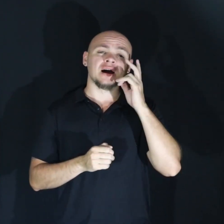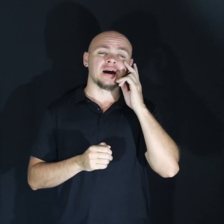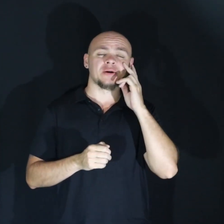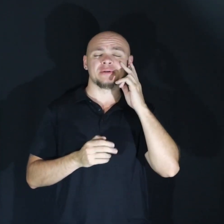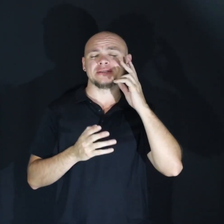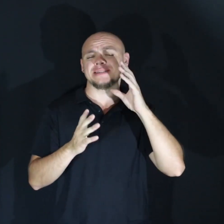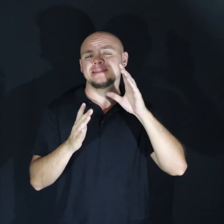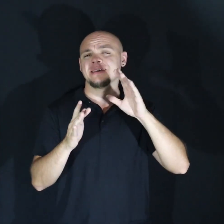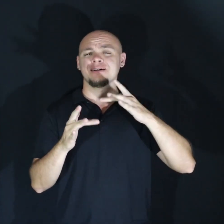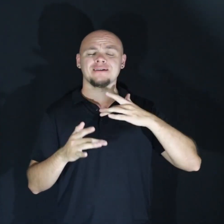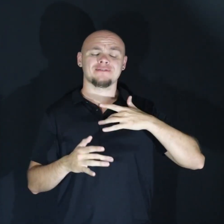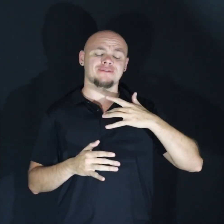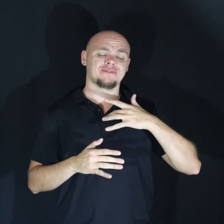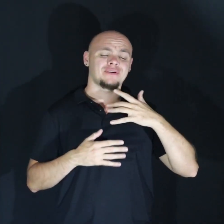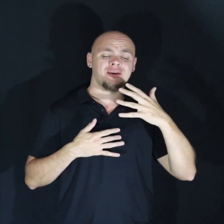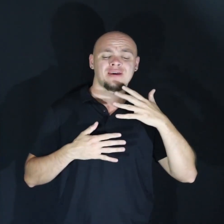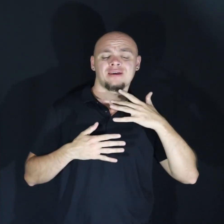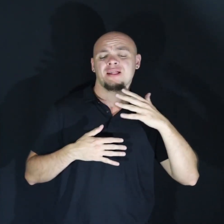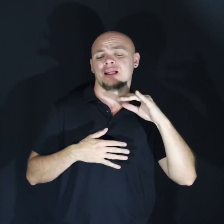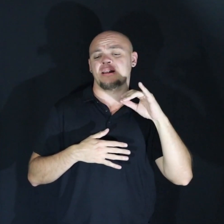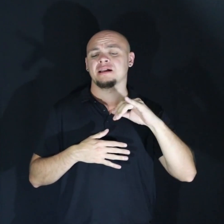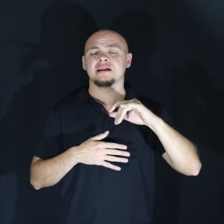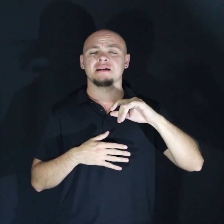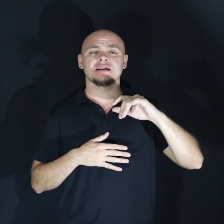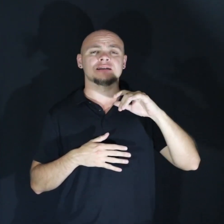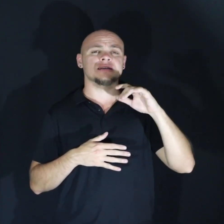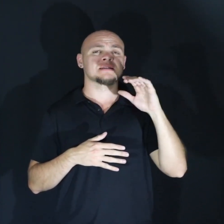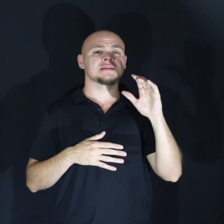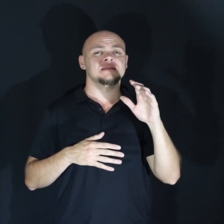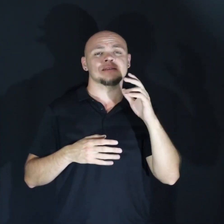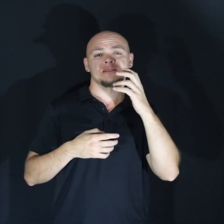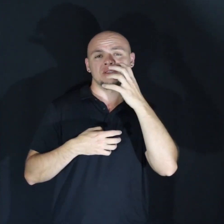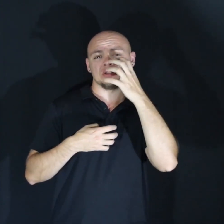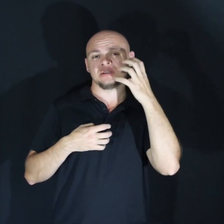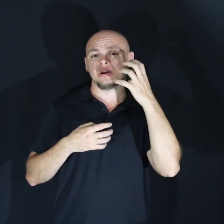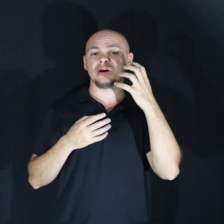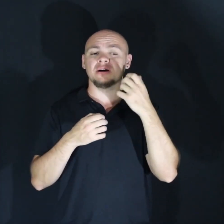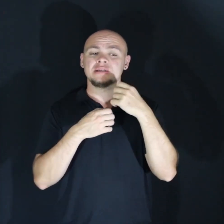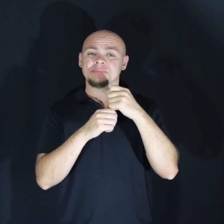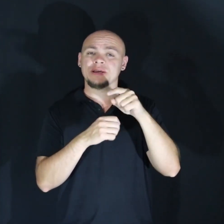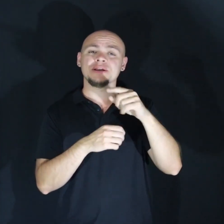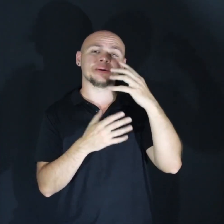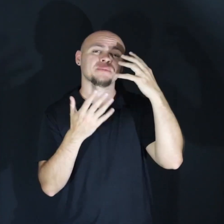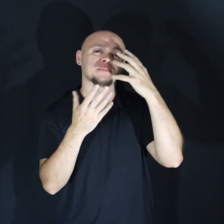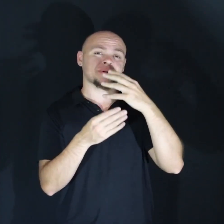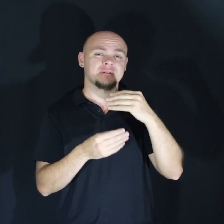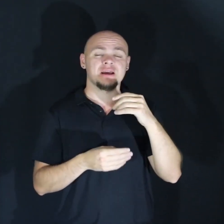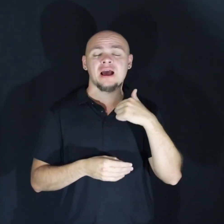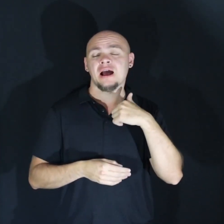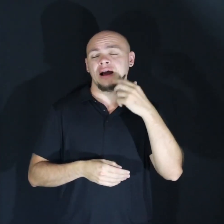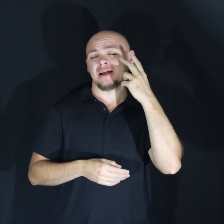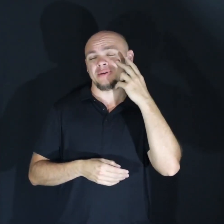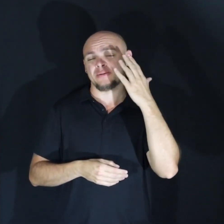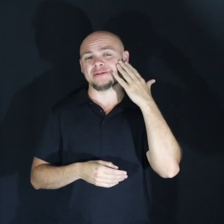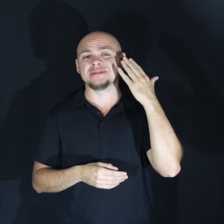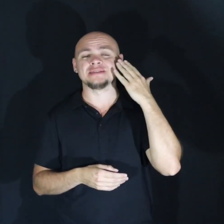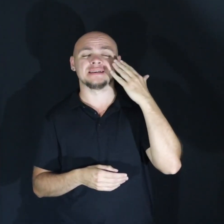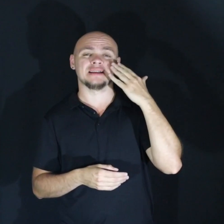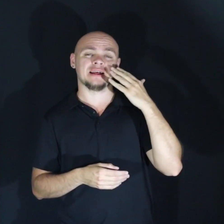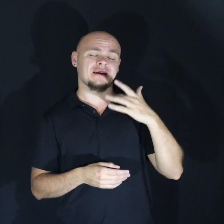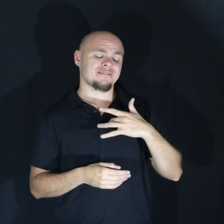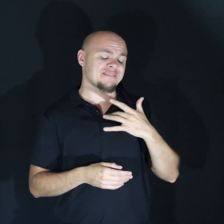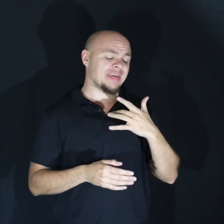I know you feel it, you gotta be it. Scars make you beautiful. I know you see it, I know you